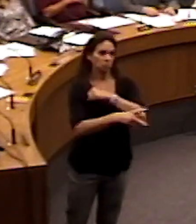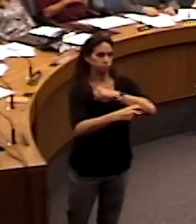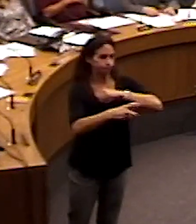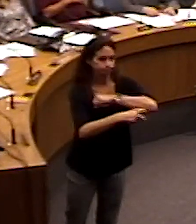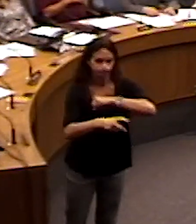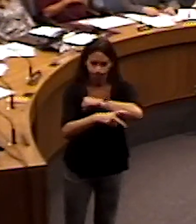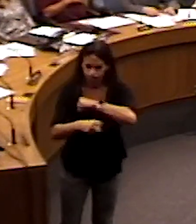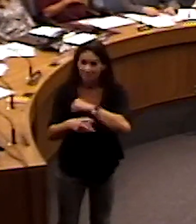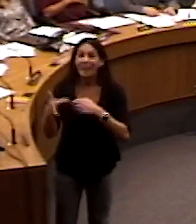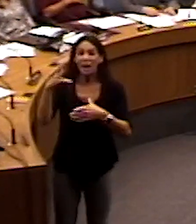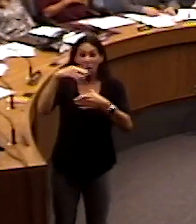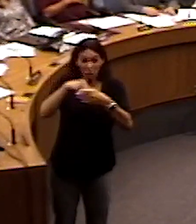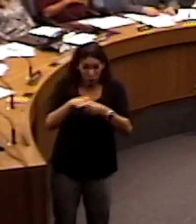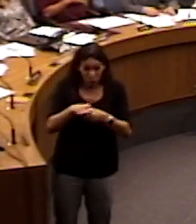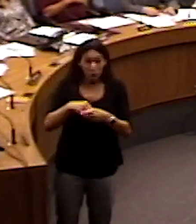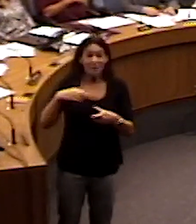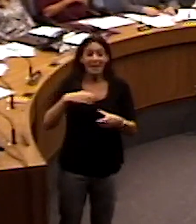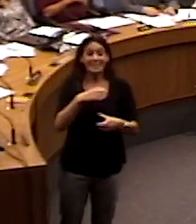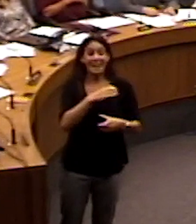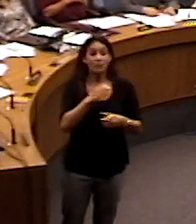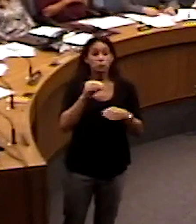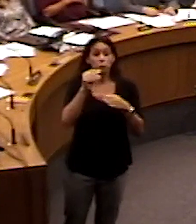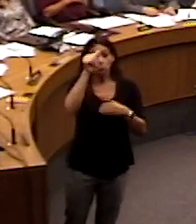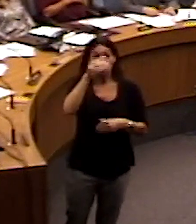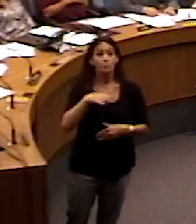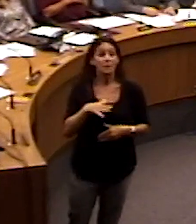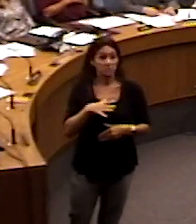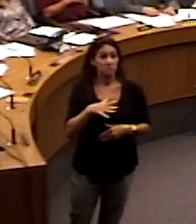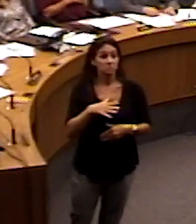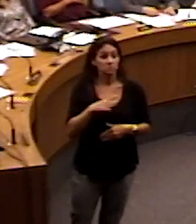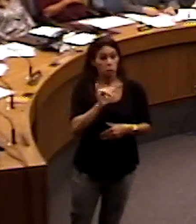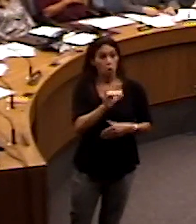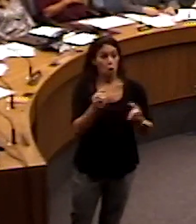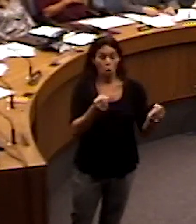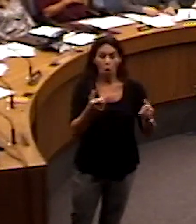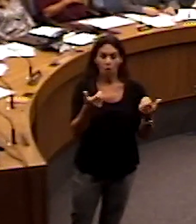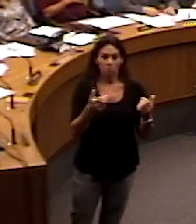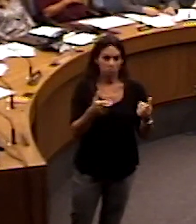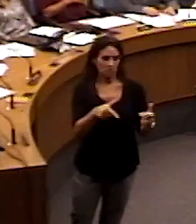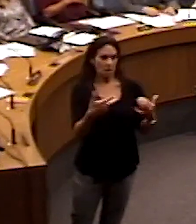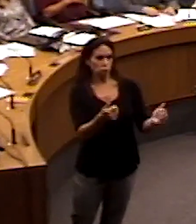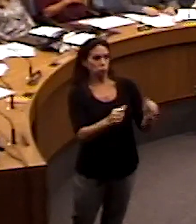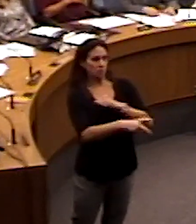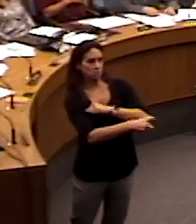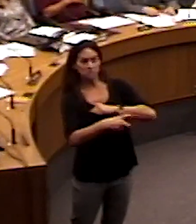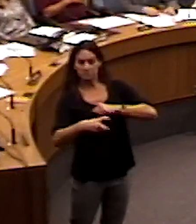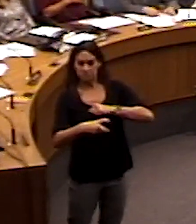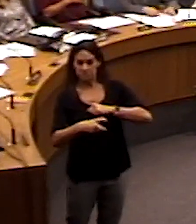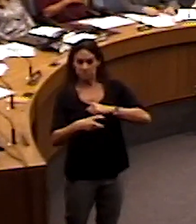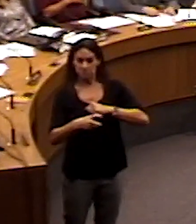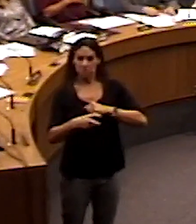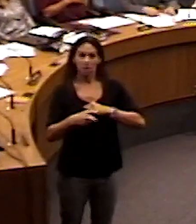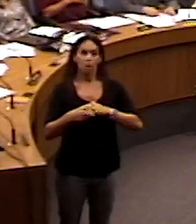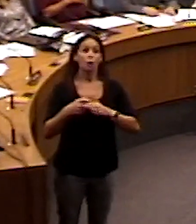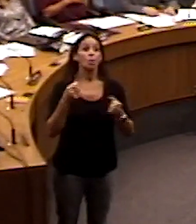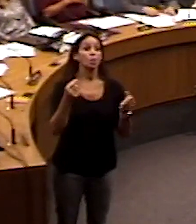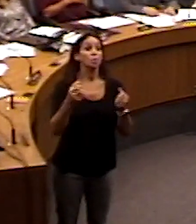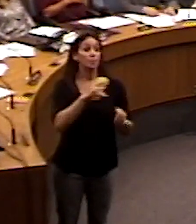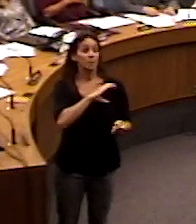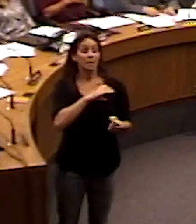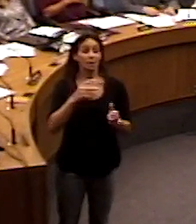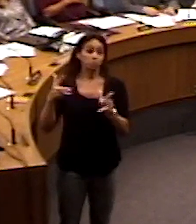car was in the process of being stolen. Councilwoman, her car was being stolen. The pursuit was in excess